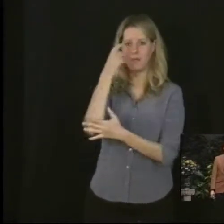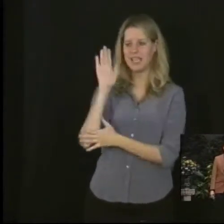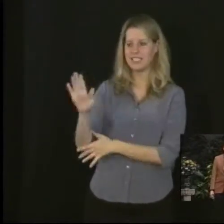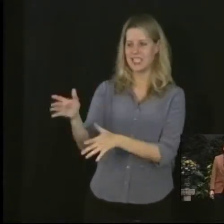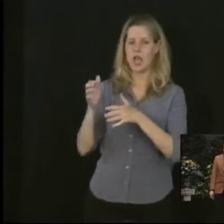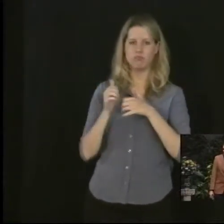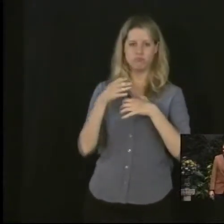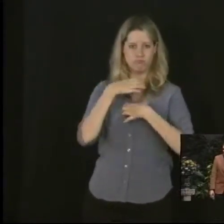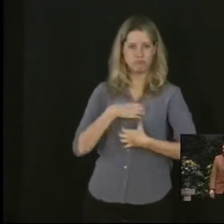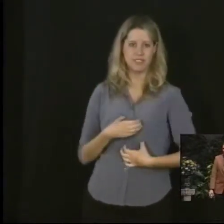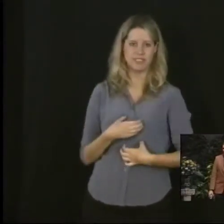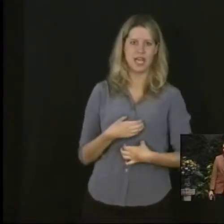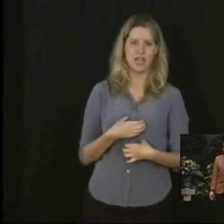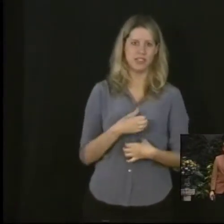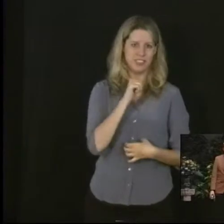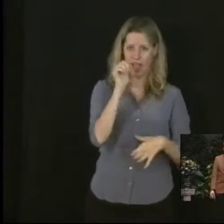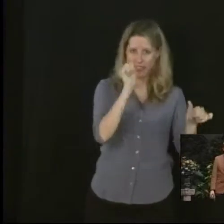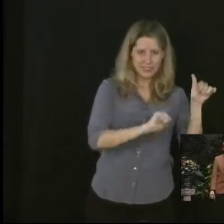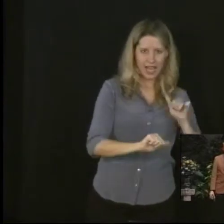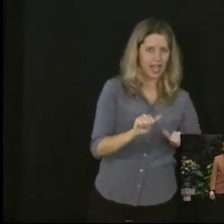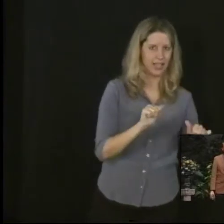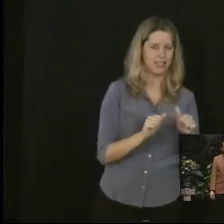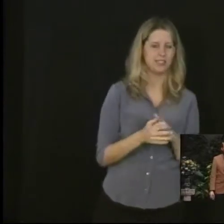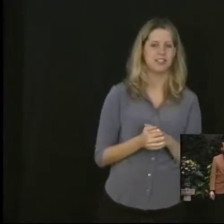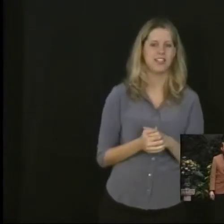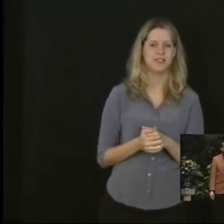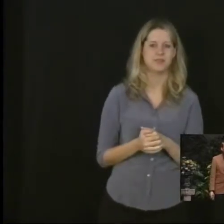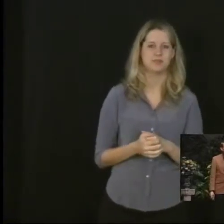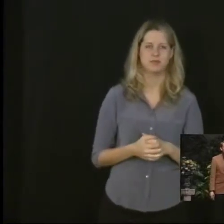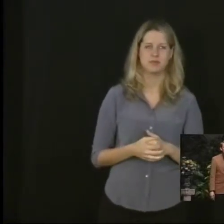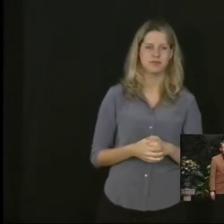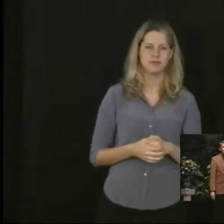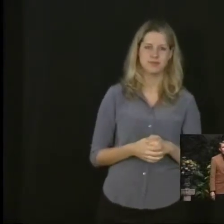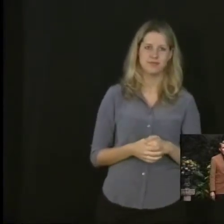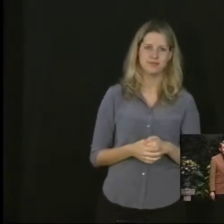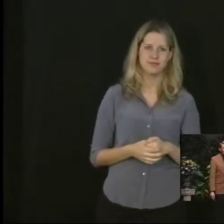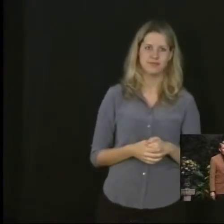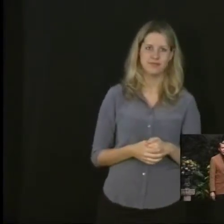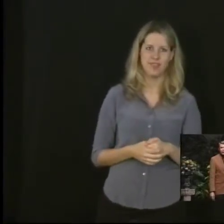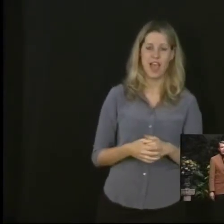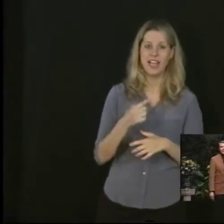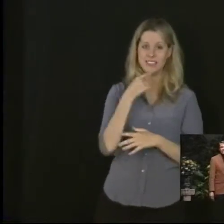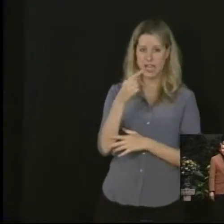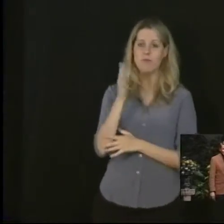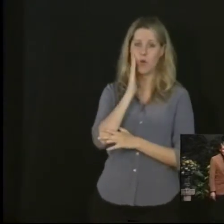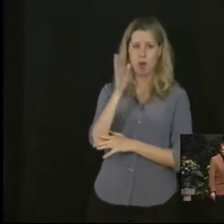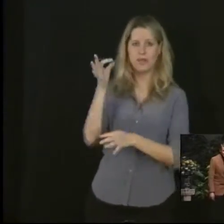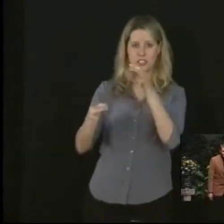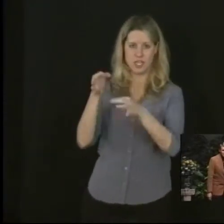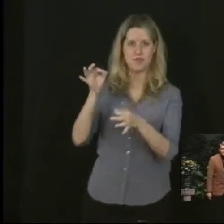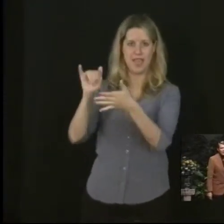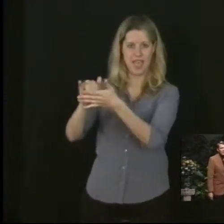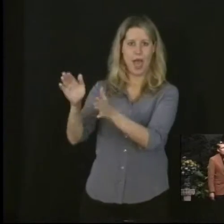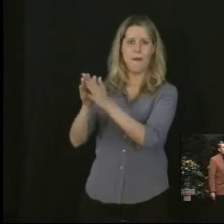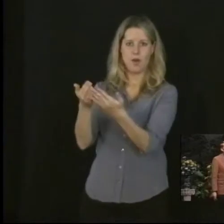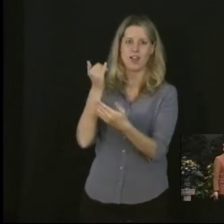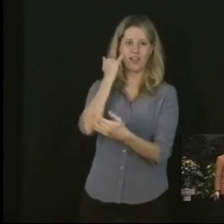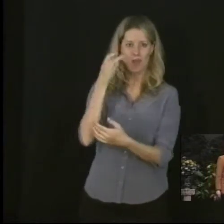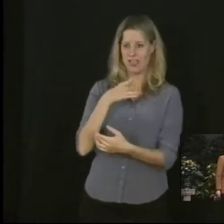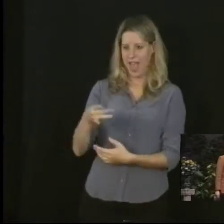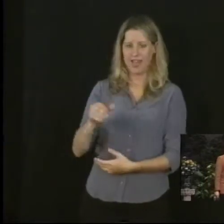their hide. I tell them, you better get some Vaseline, man. You're going to need it because you're going to be judged by that book, whether you like it or not.